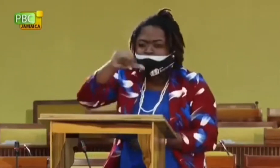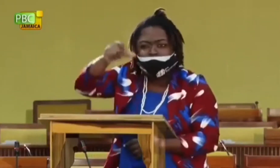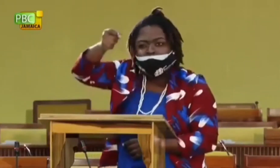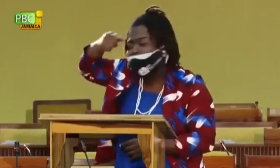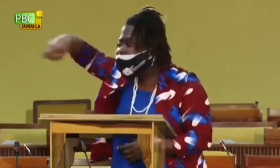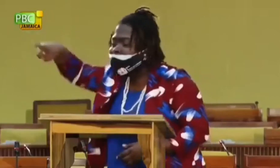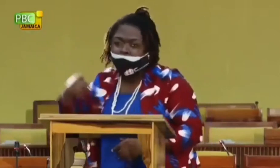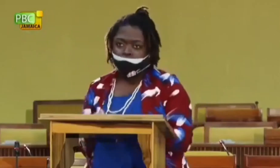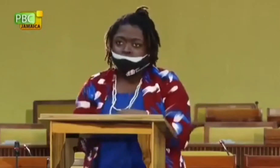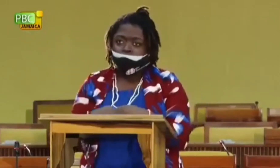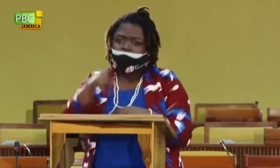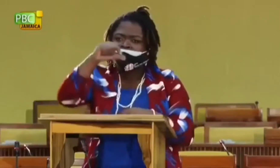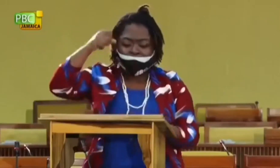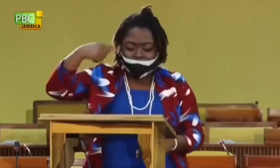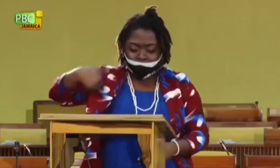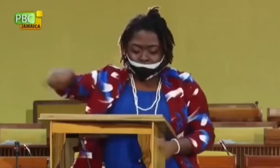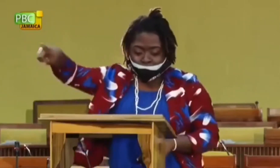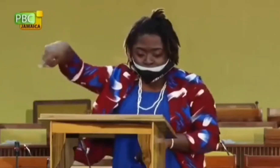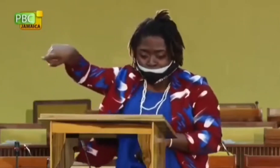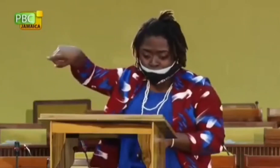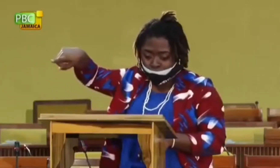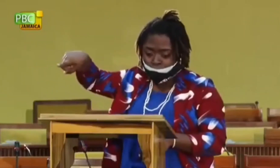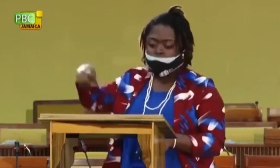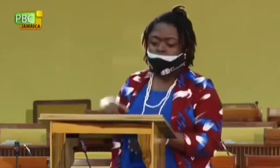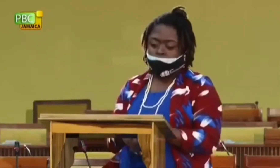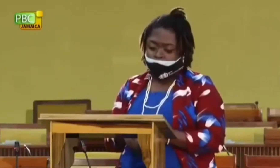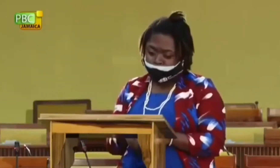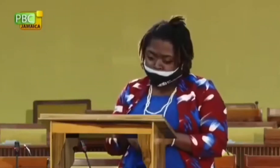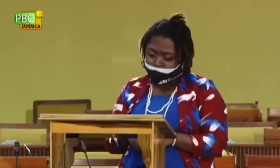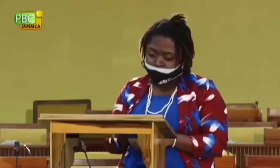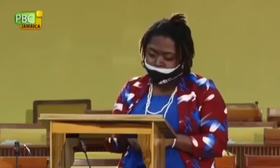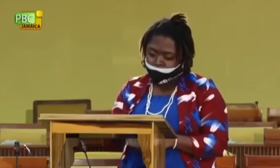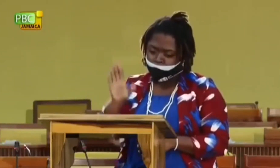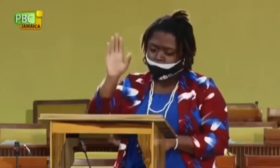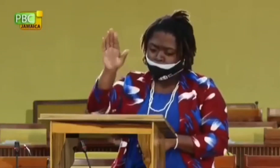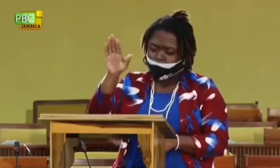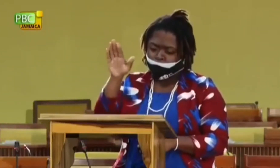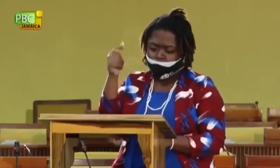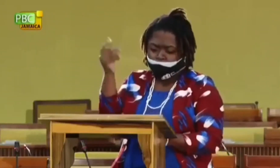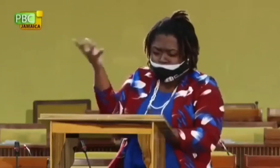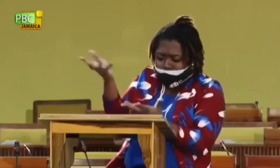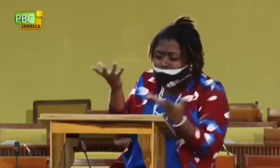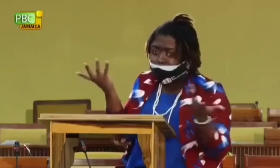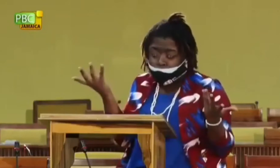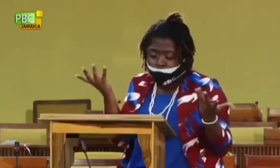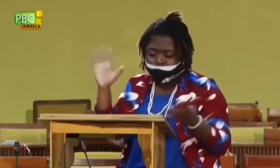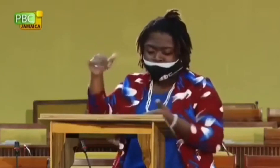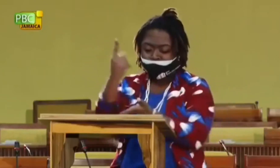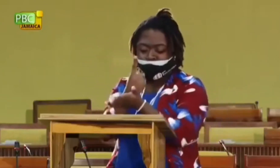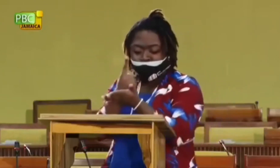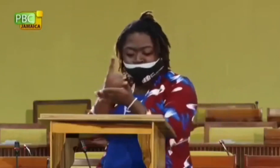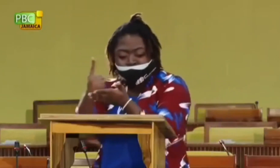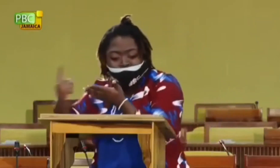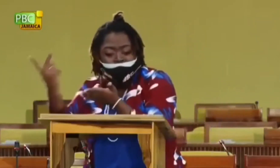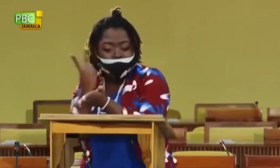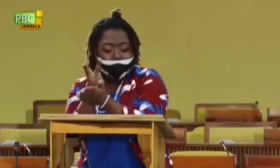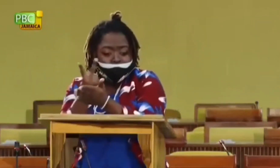to communicate, but they don't understand you, and you don't understand them. 1 week passes, 2